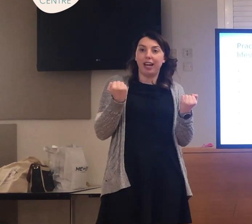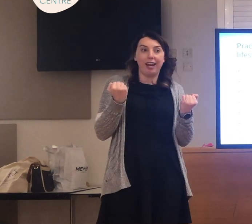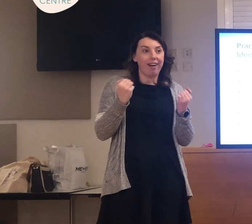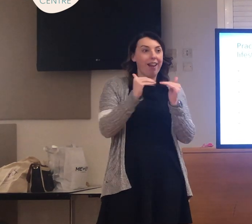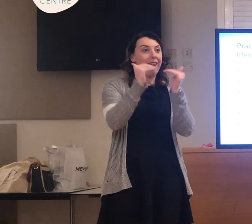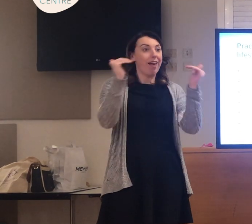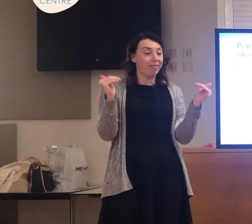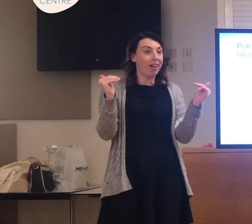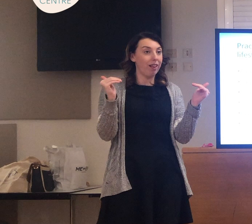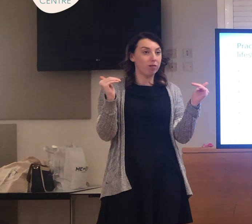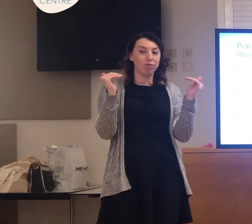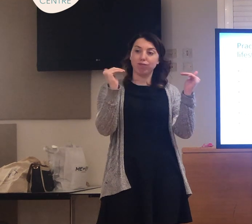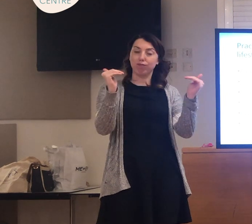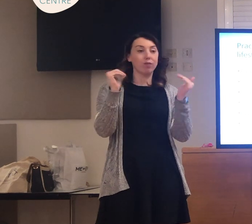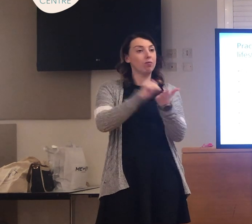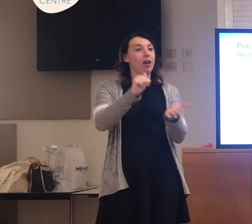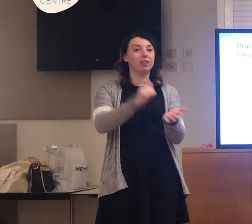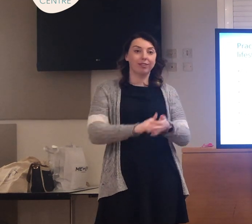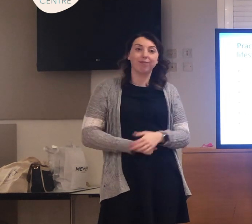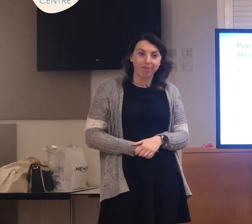calorie value about right.